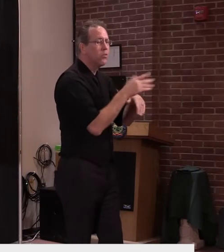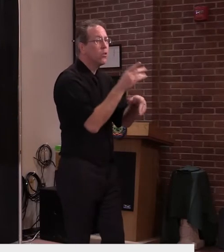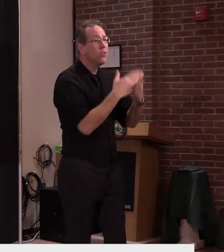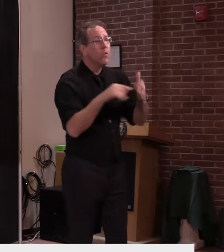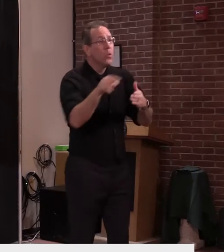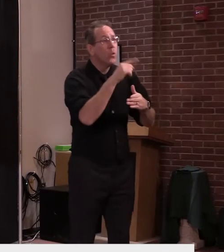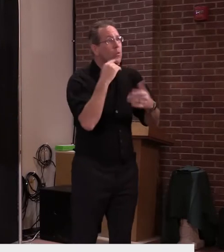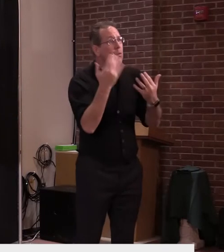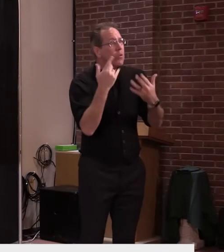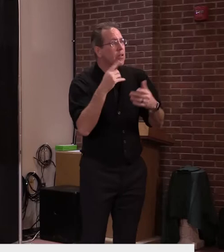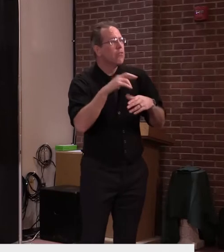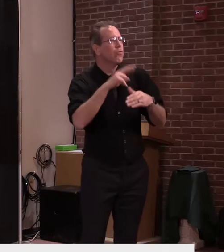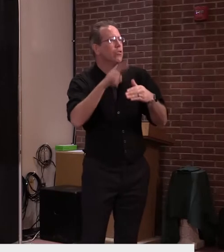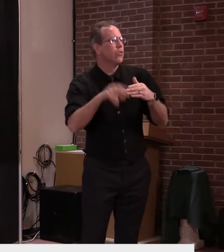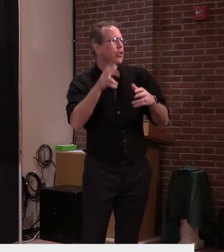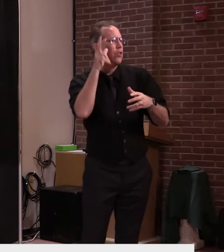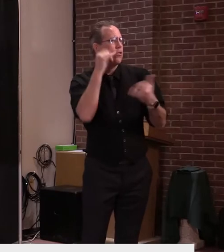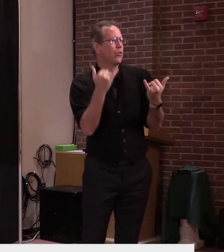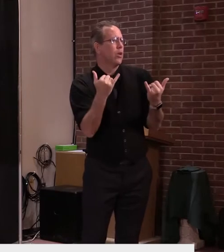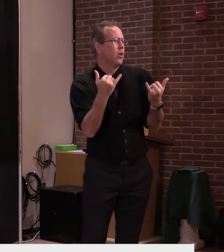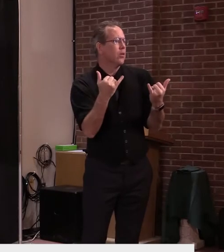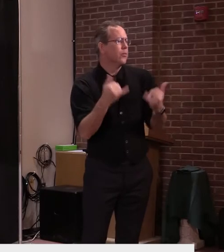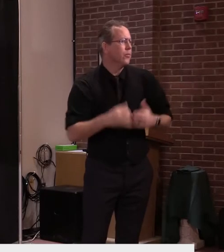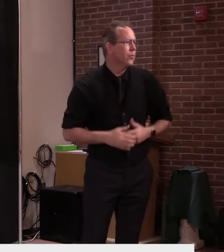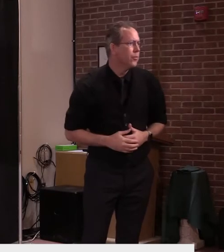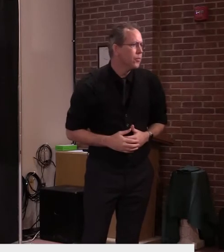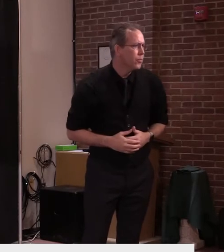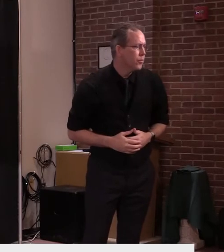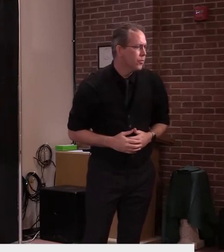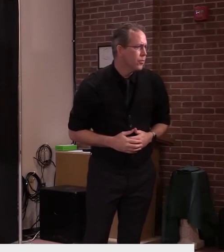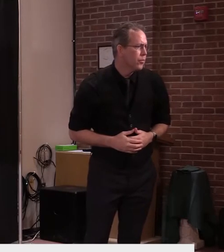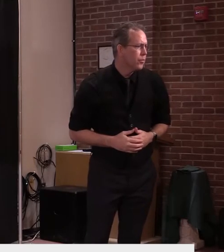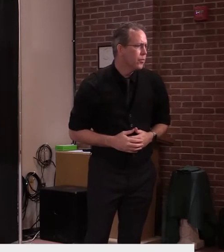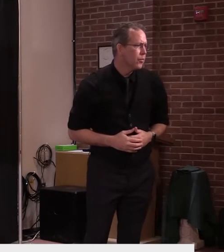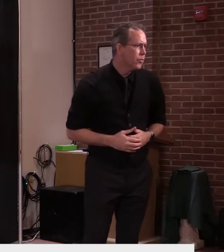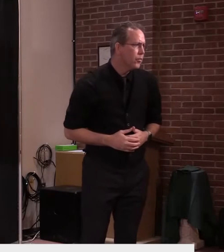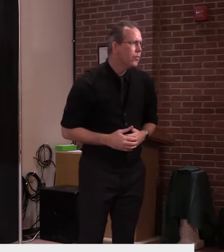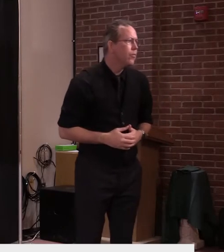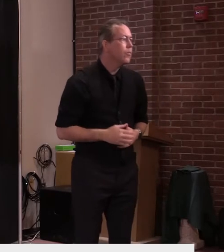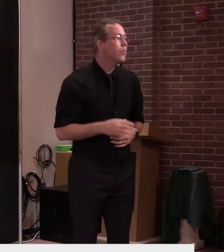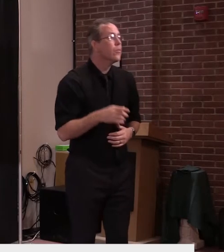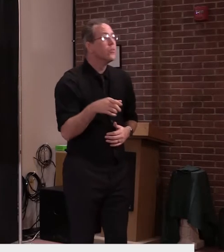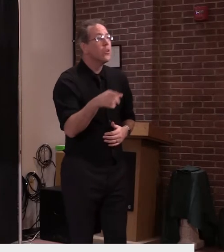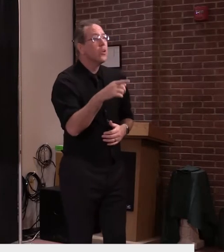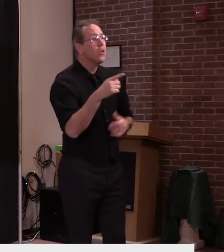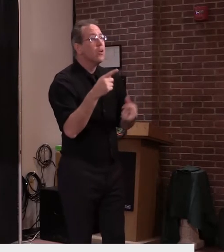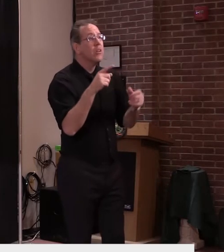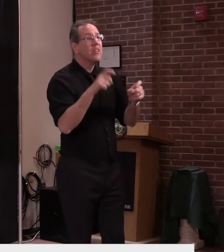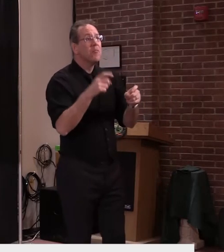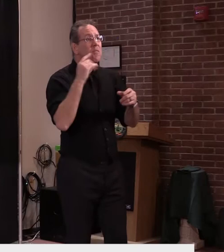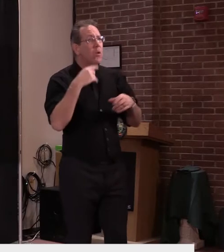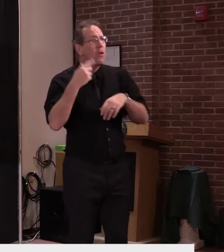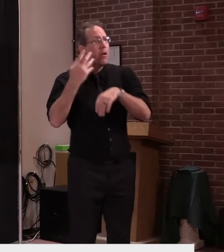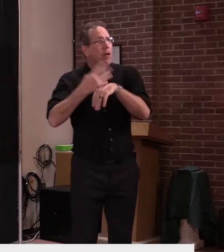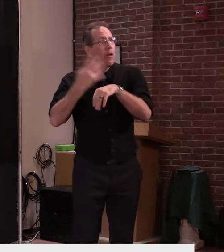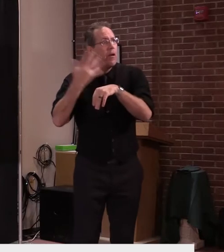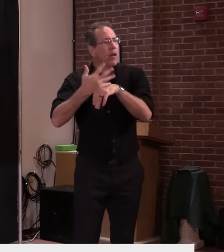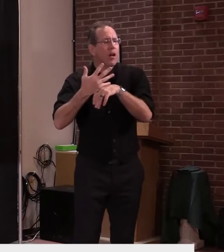the day. Test turnaround times are now back to the usual 2 to 3 days for PCR